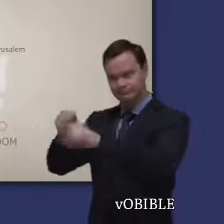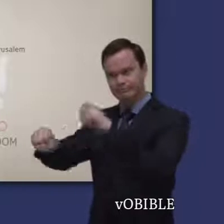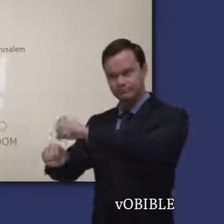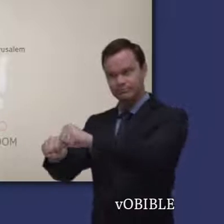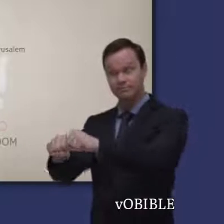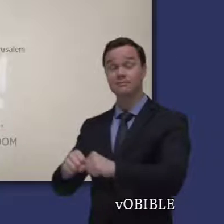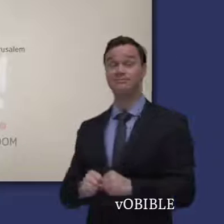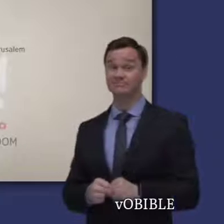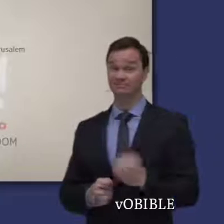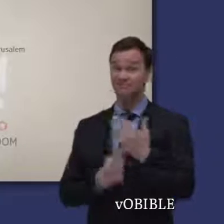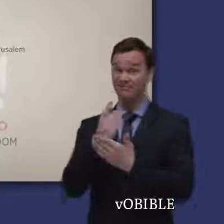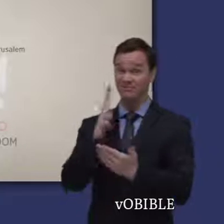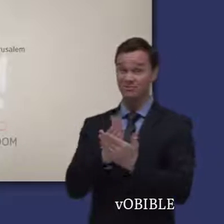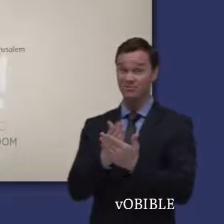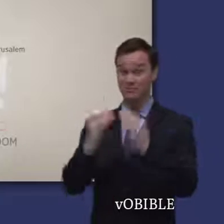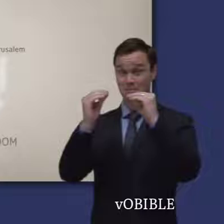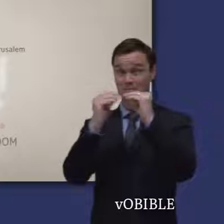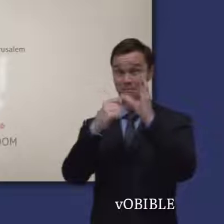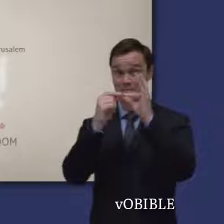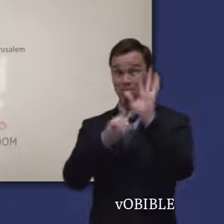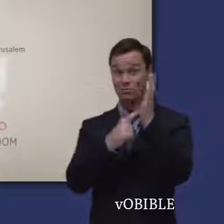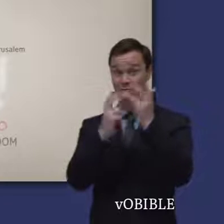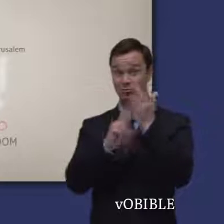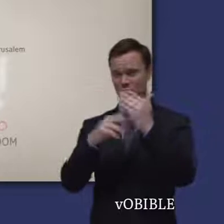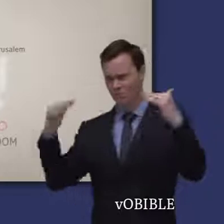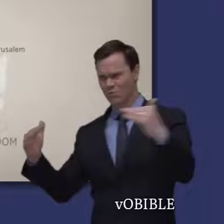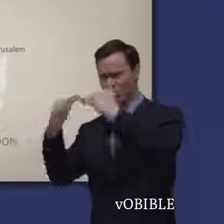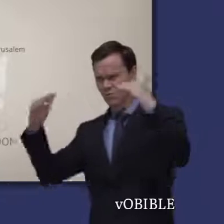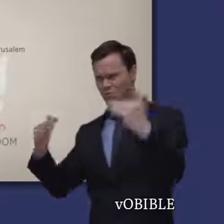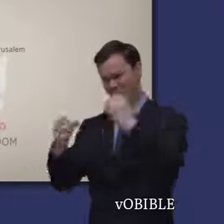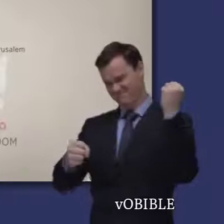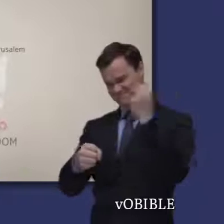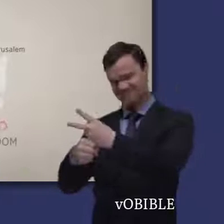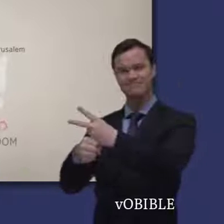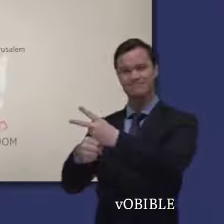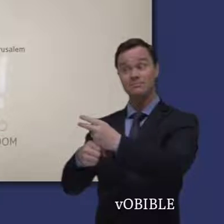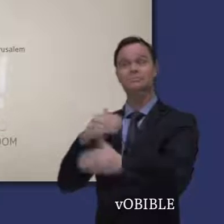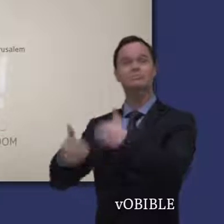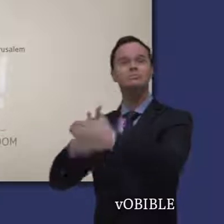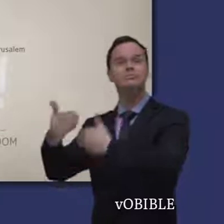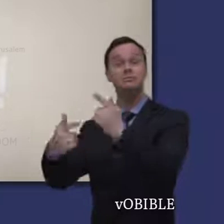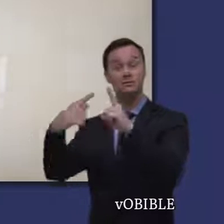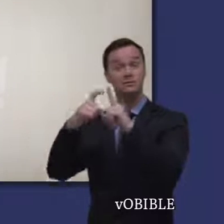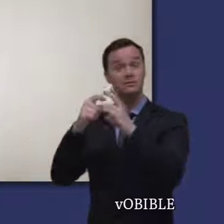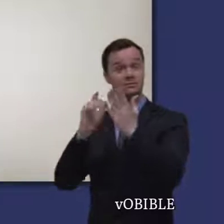to be fulfilled when the Babylonians conquer Edom. In time, Edom ceases to exist.